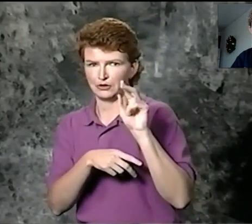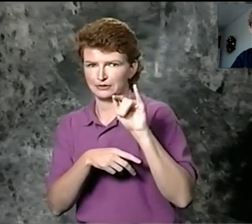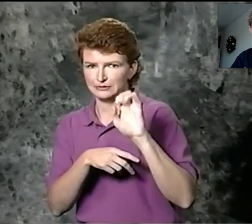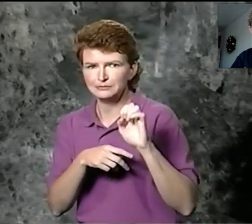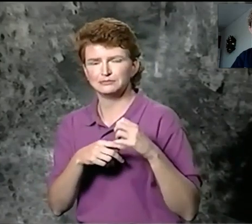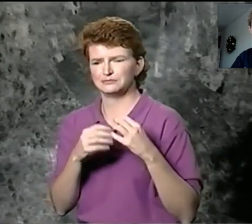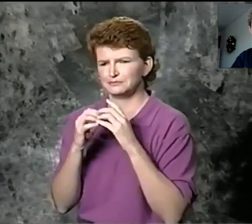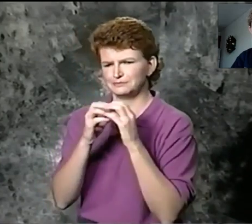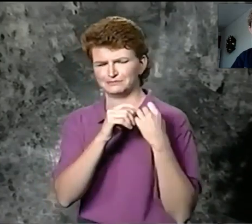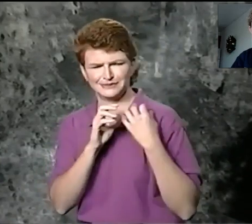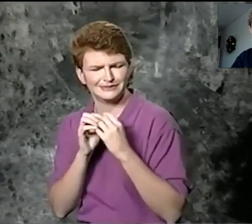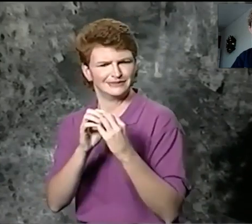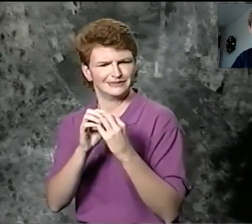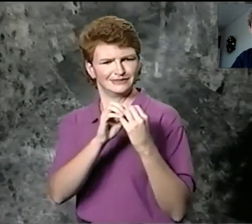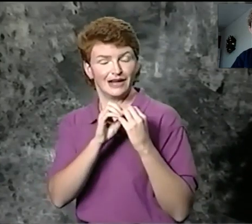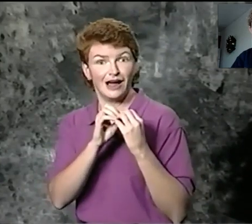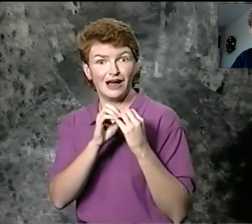Explain to them that we're both deaf.